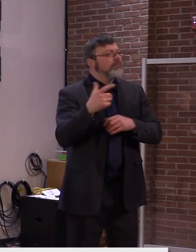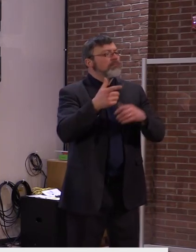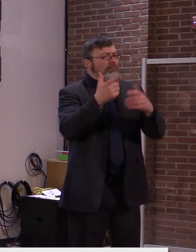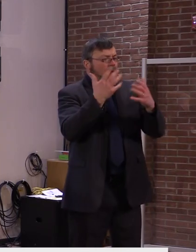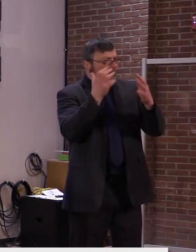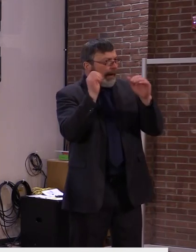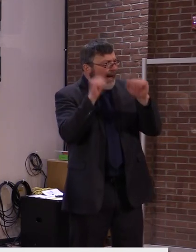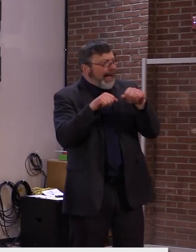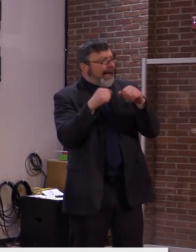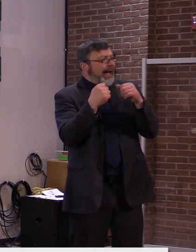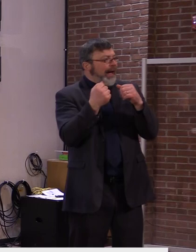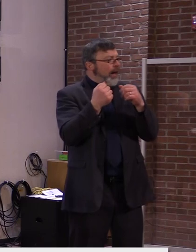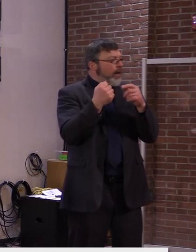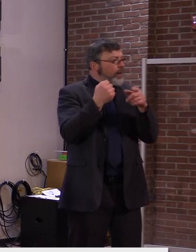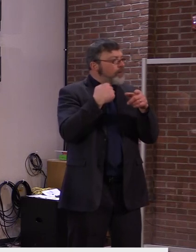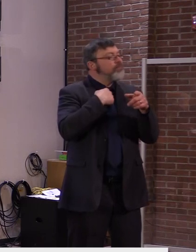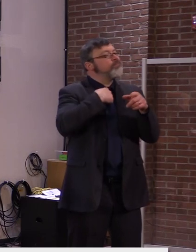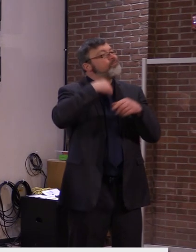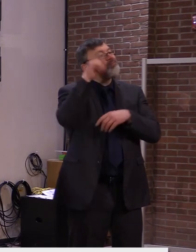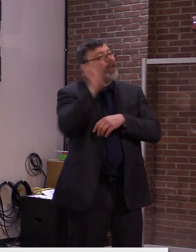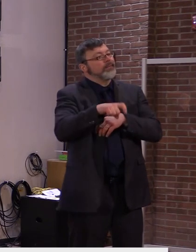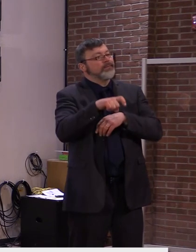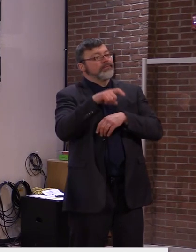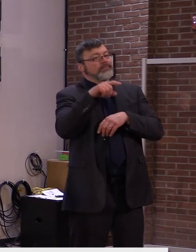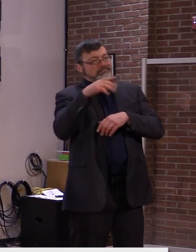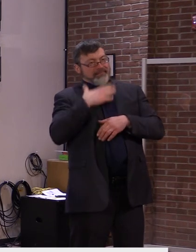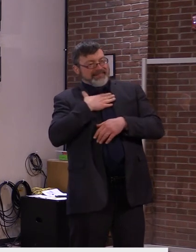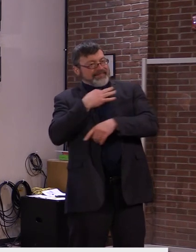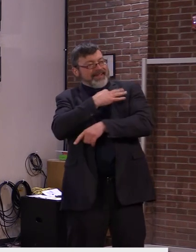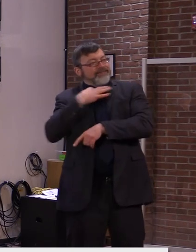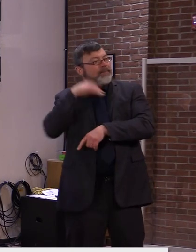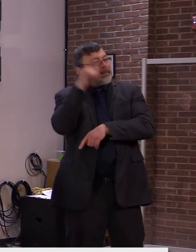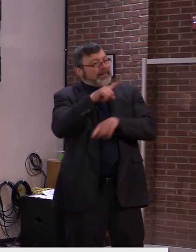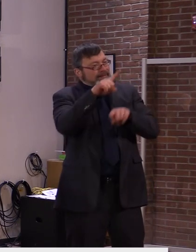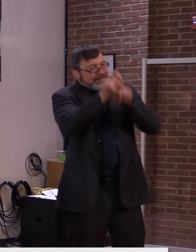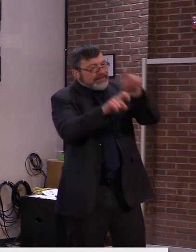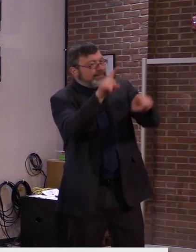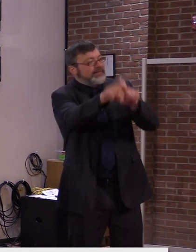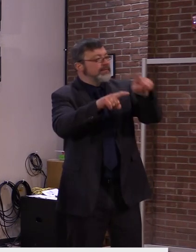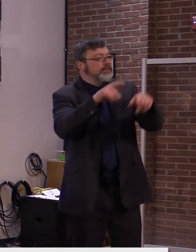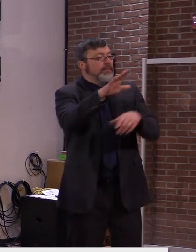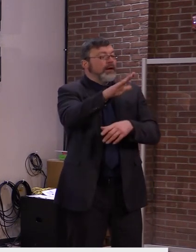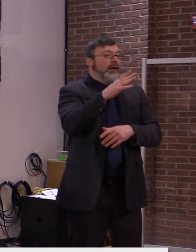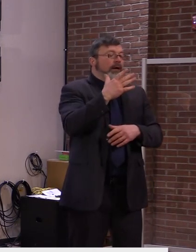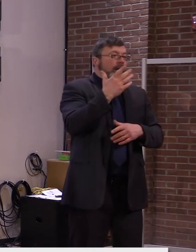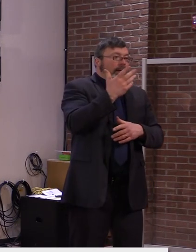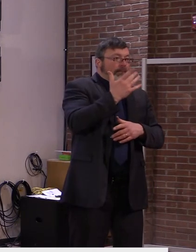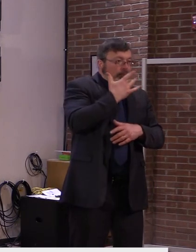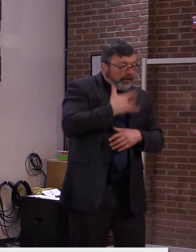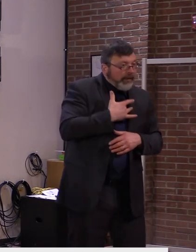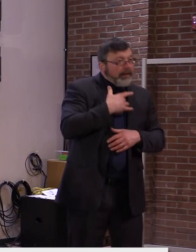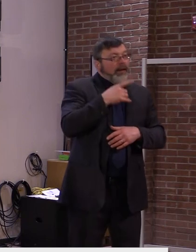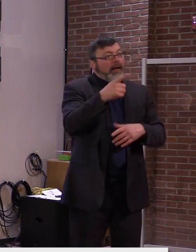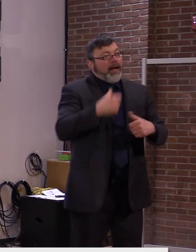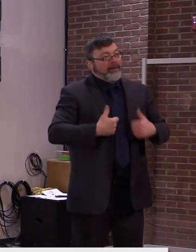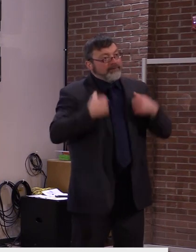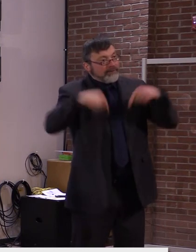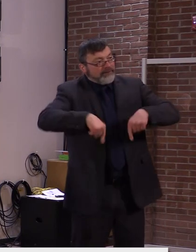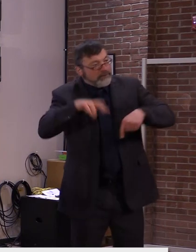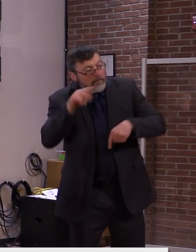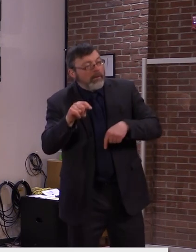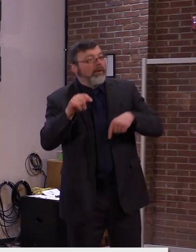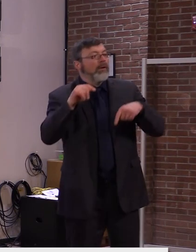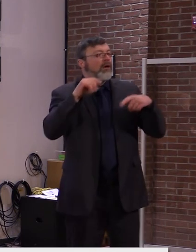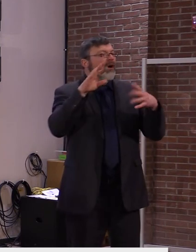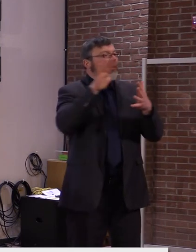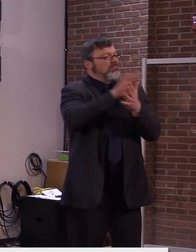questions that are important to know for the vaccination process. You will be asked for insurance information, so have it handy. But